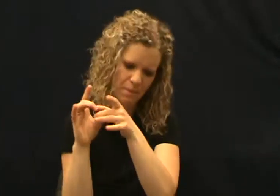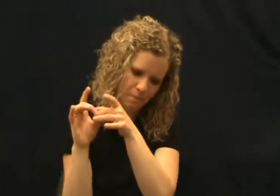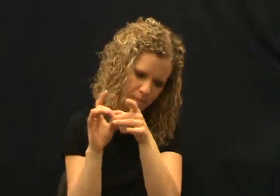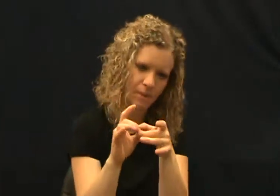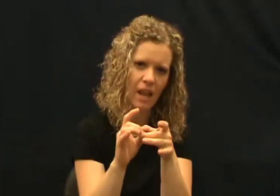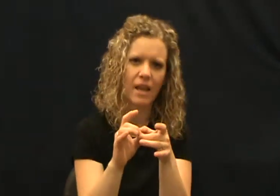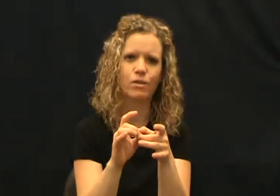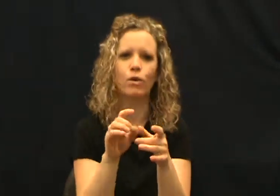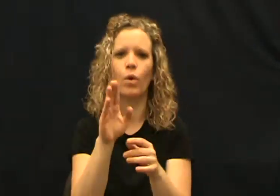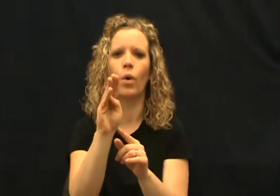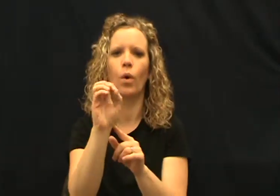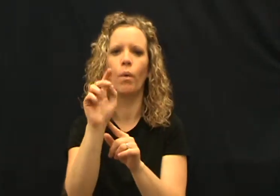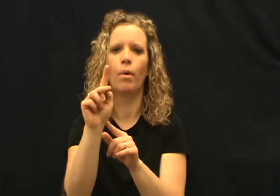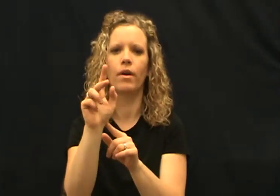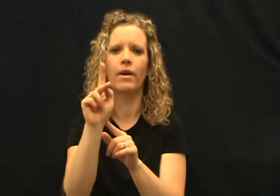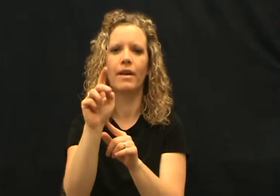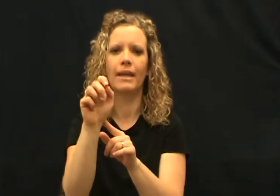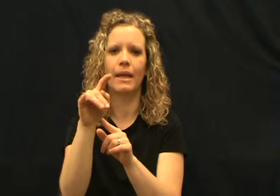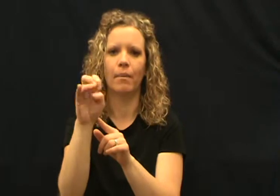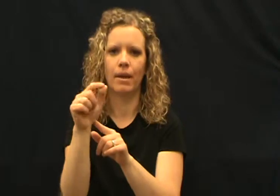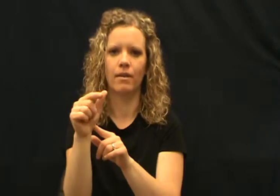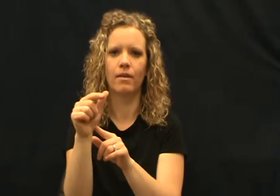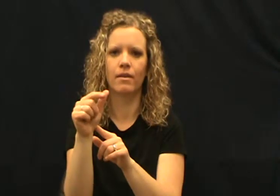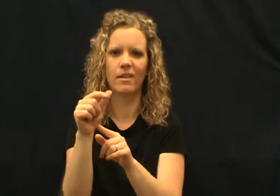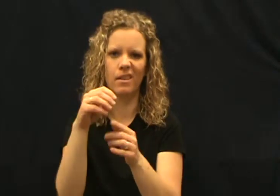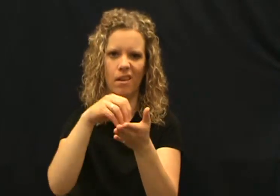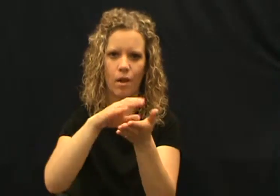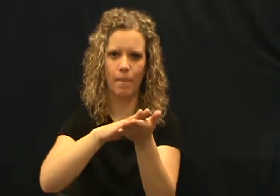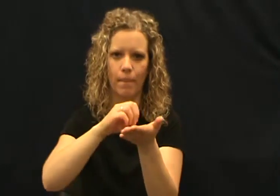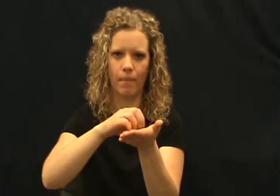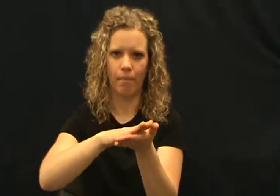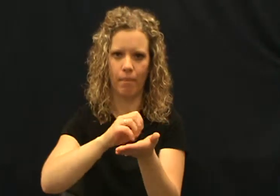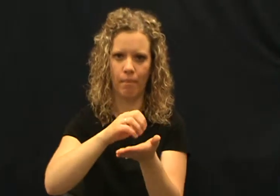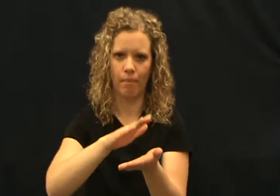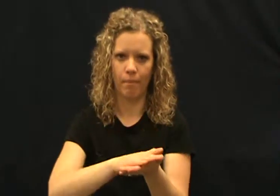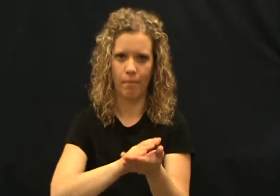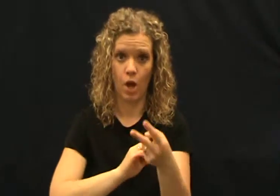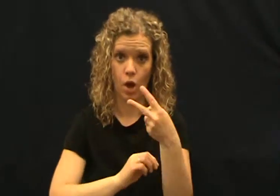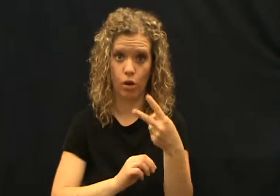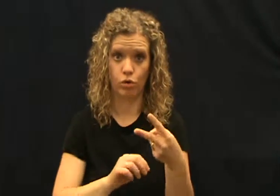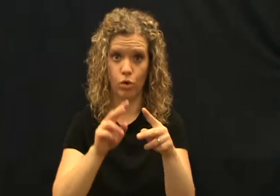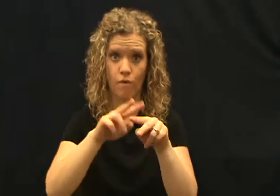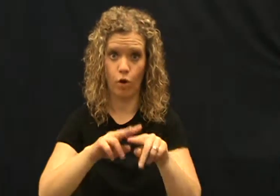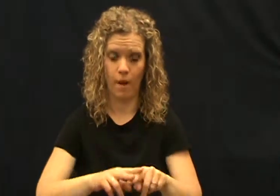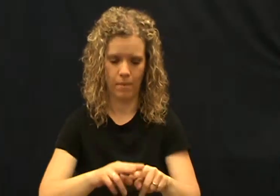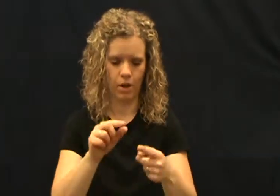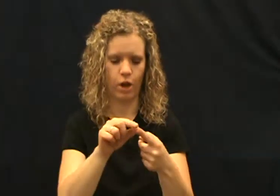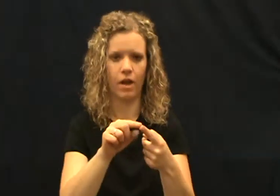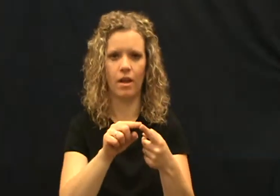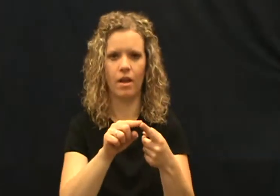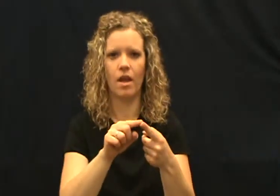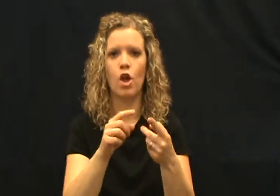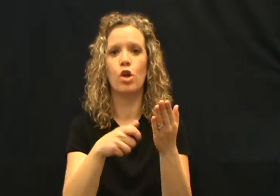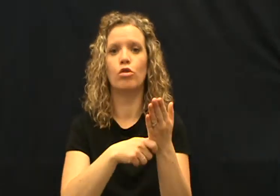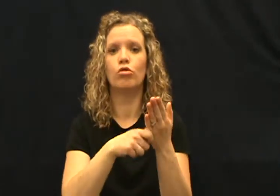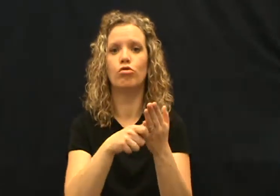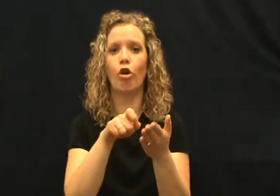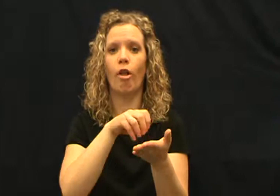accounting and being introduced to two new terms, journal entry and T account, to show us how, to allow us